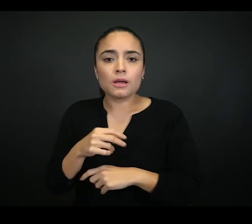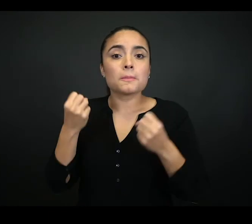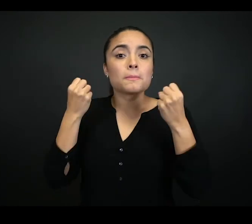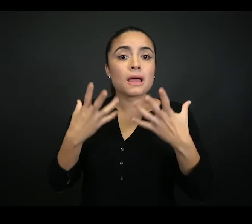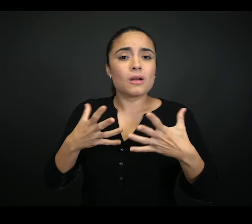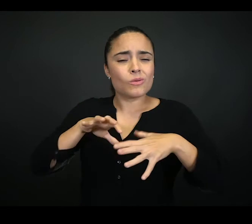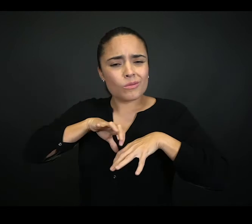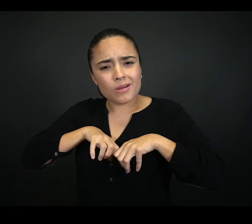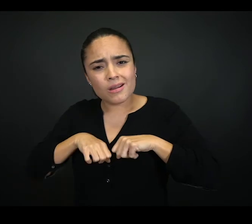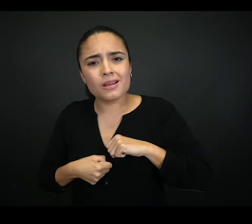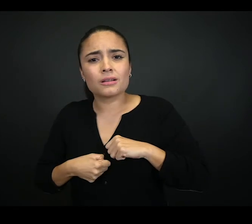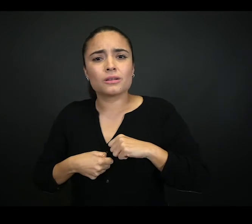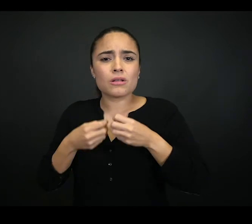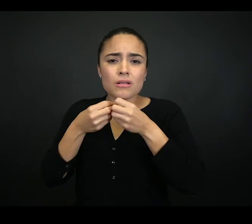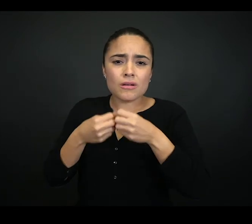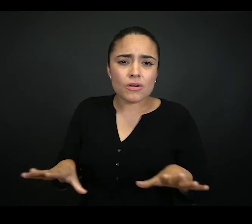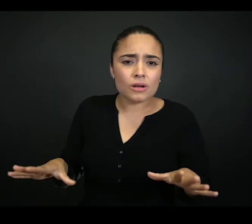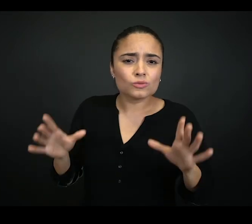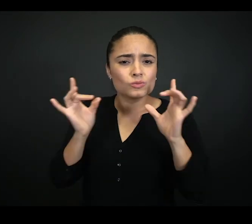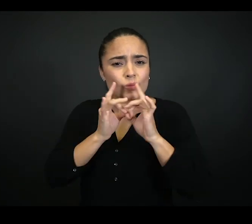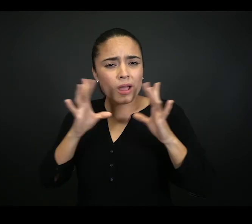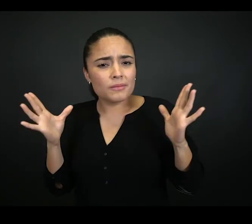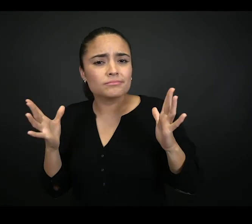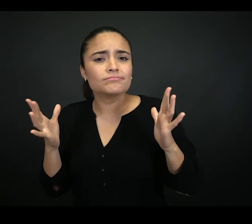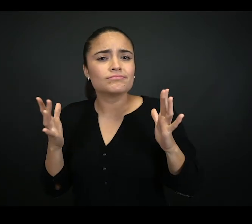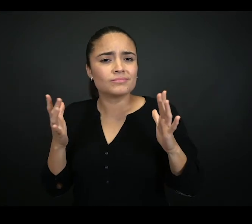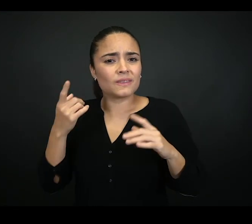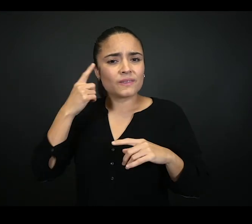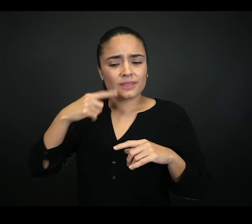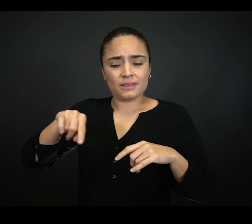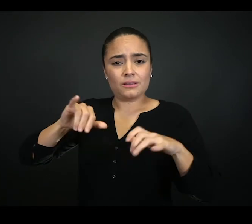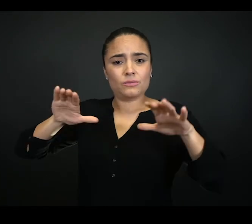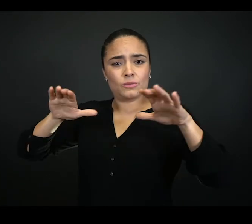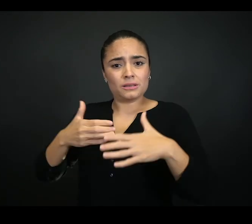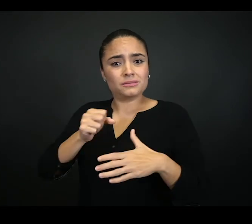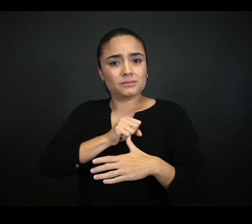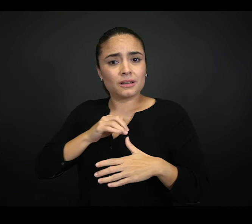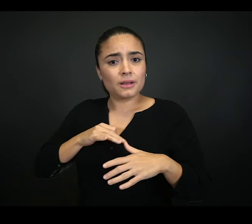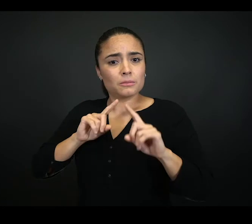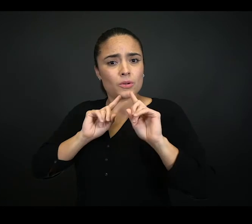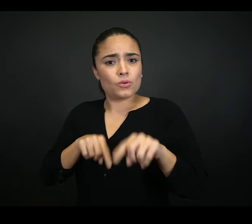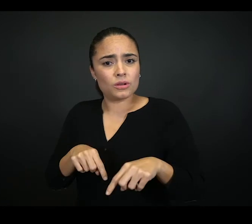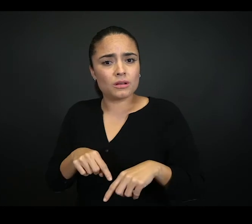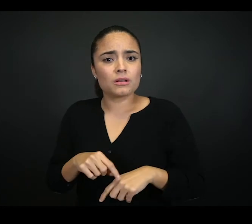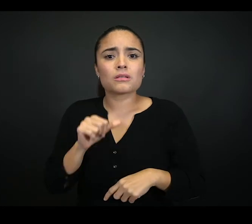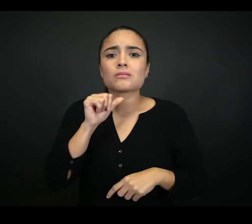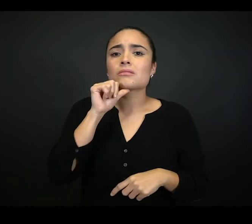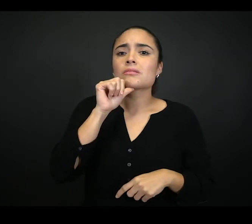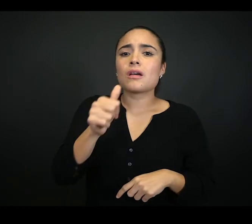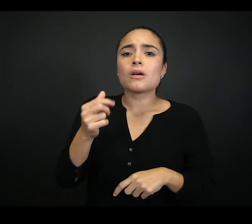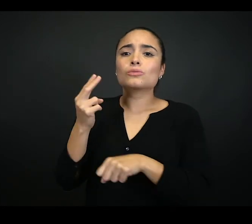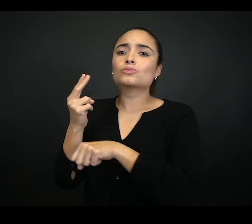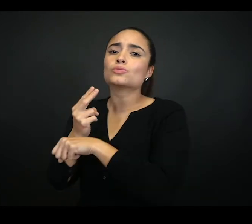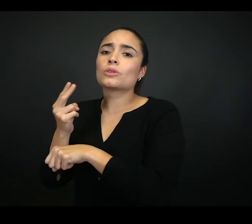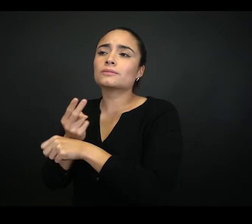loss and trauma in the group of staff who are responding, not just at these services, but in the shelter